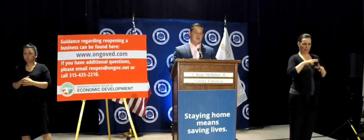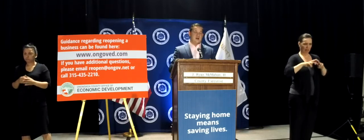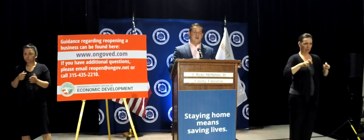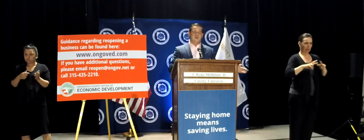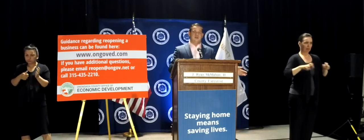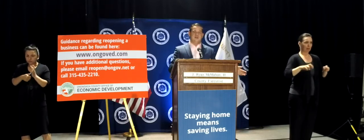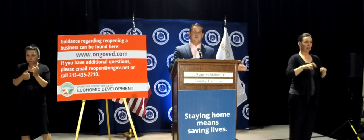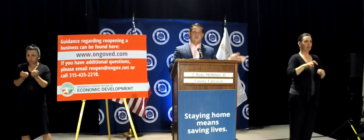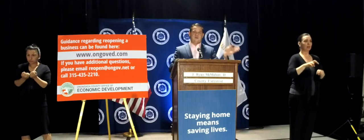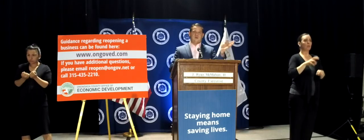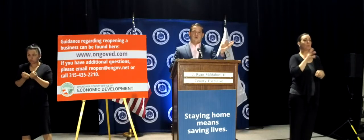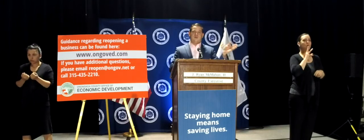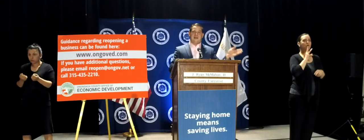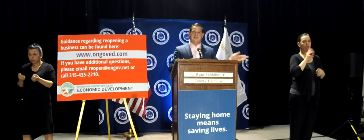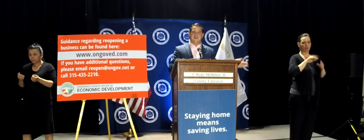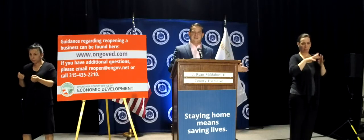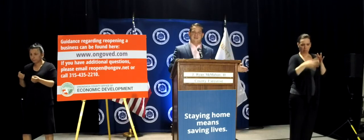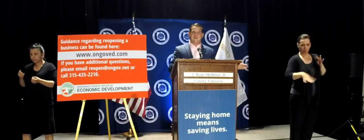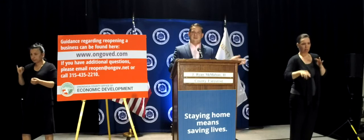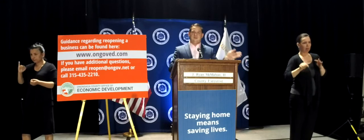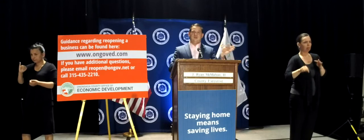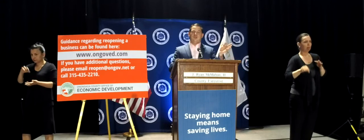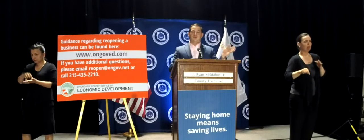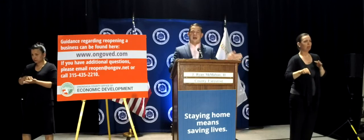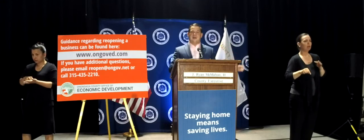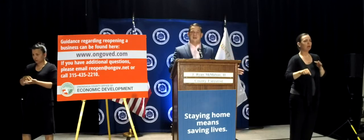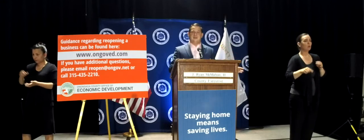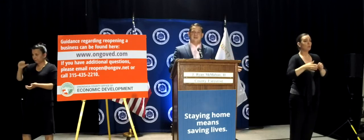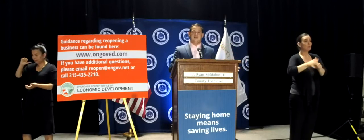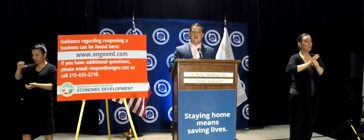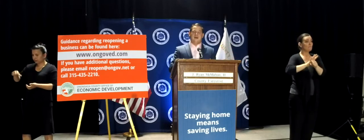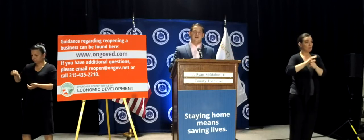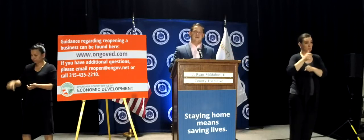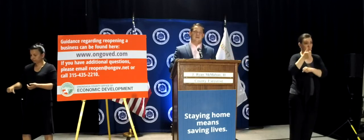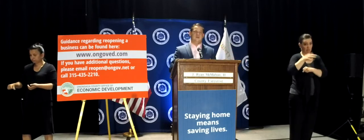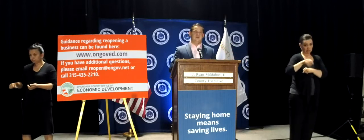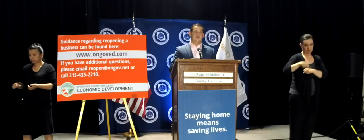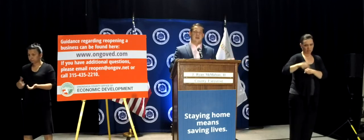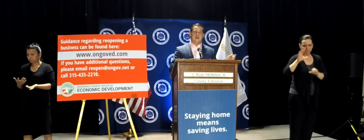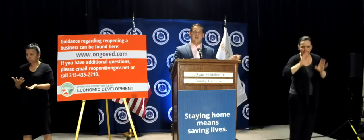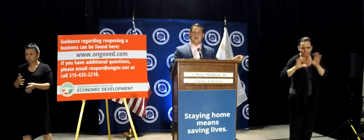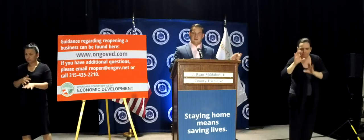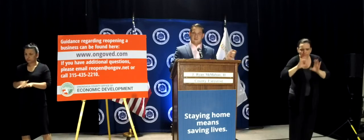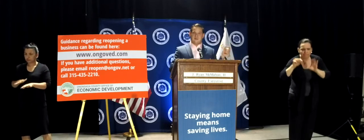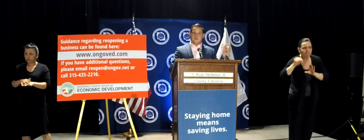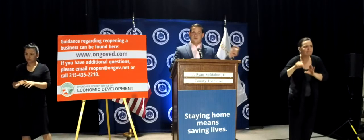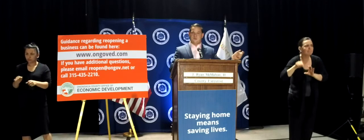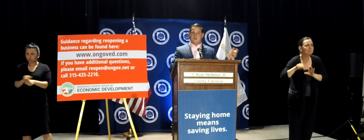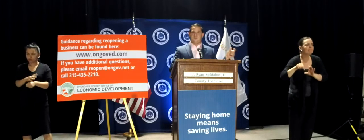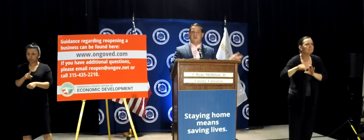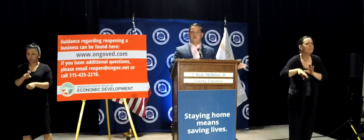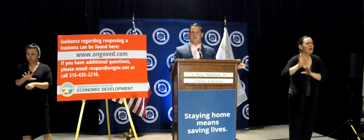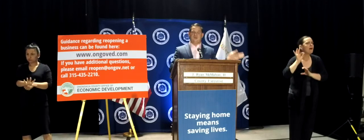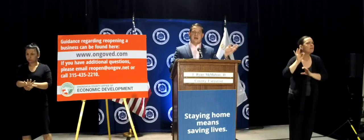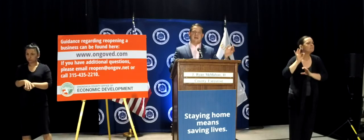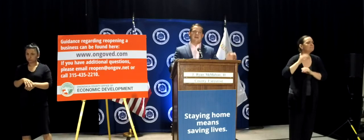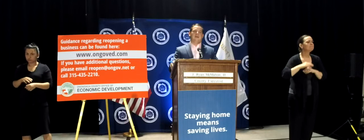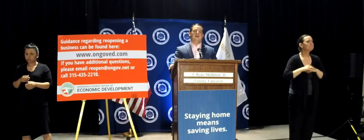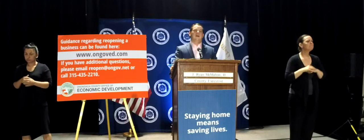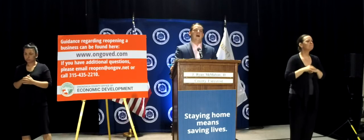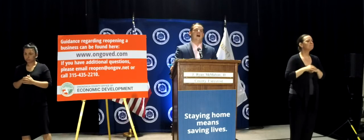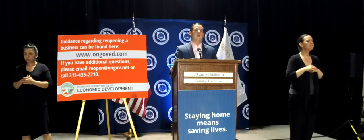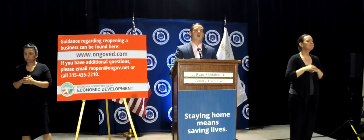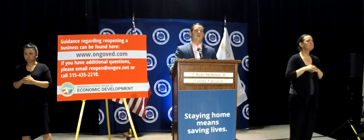sewage, your COVID-19, you can track it. You can't get it through sewage, but you can track